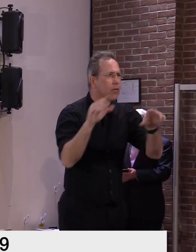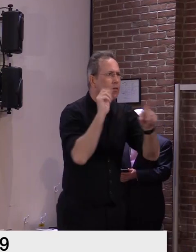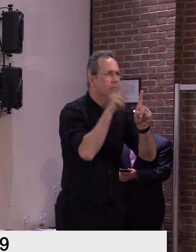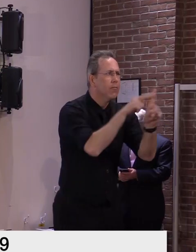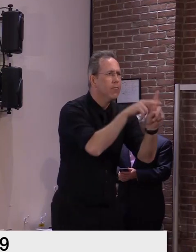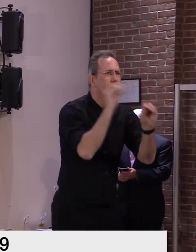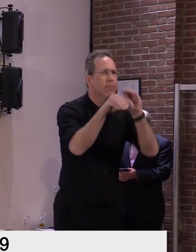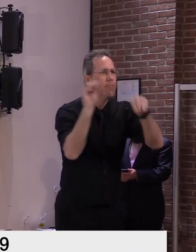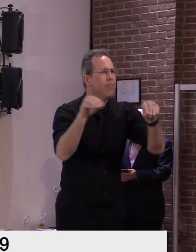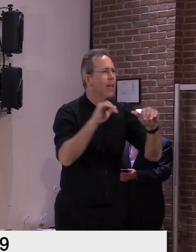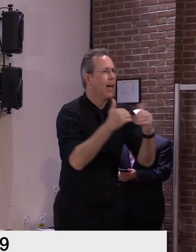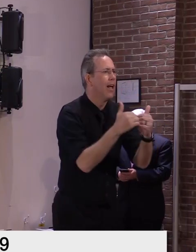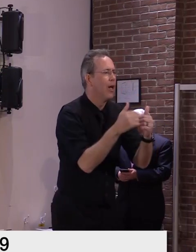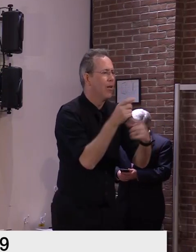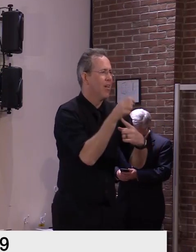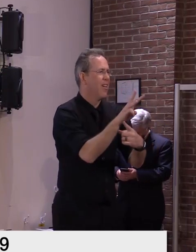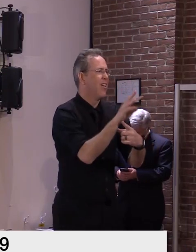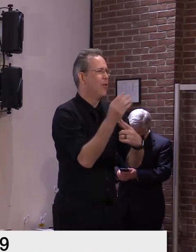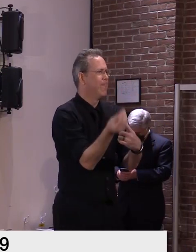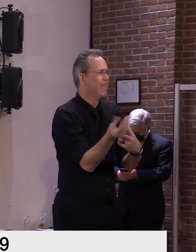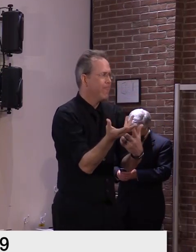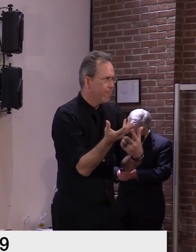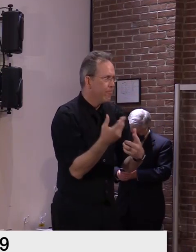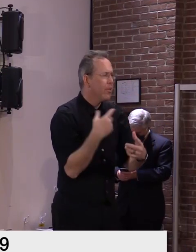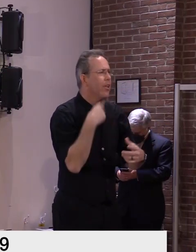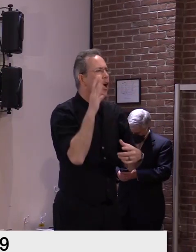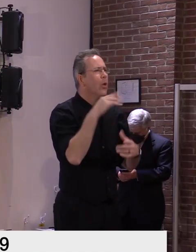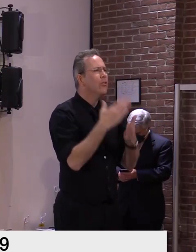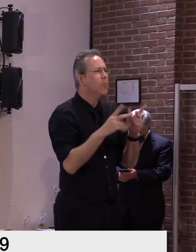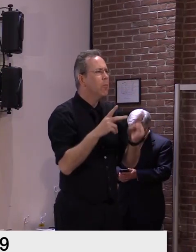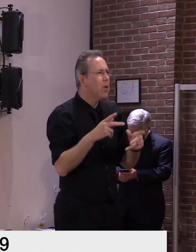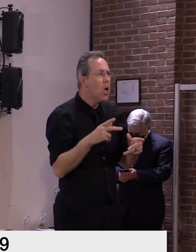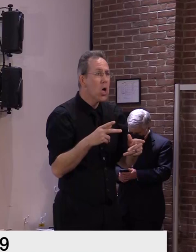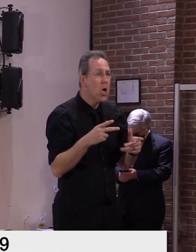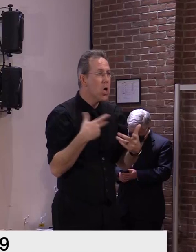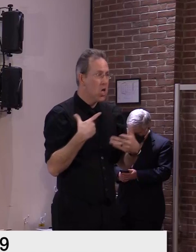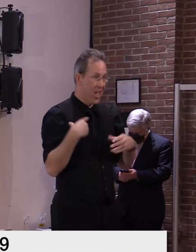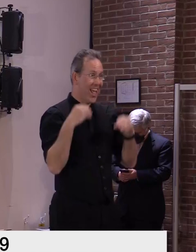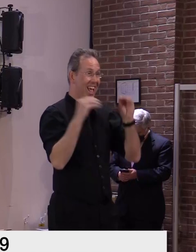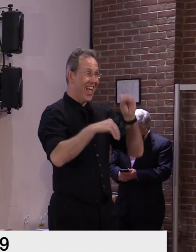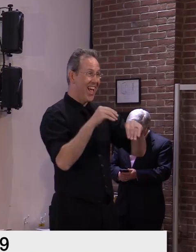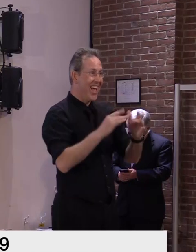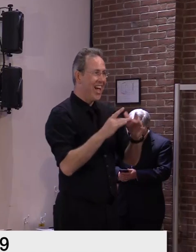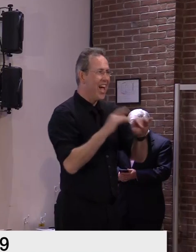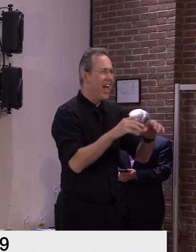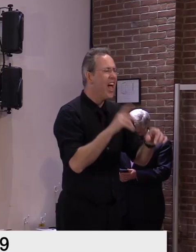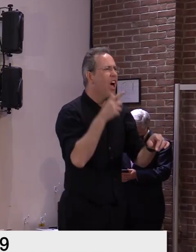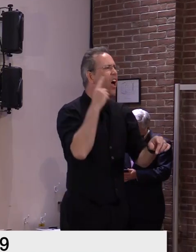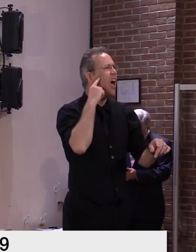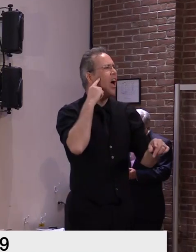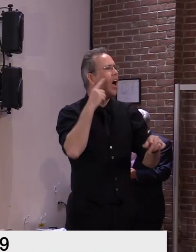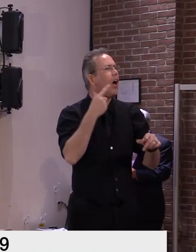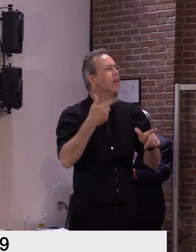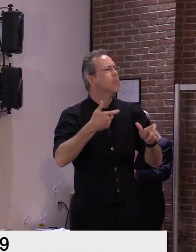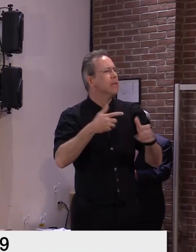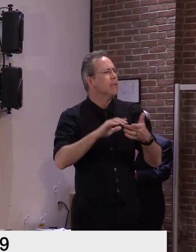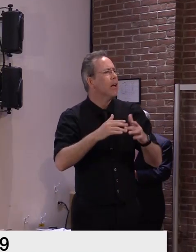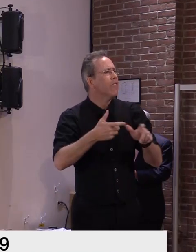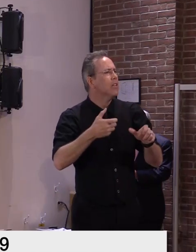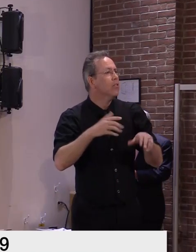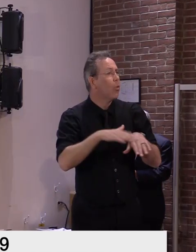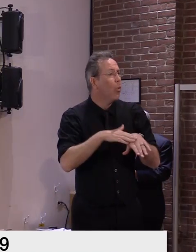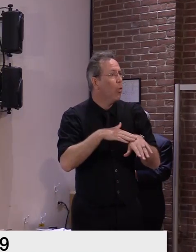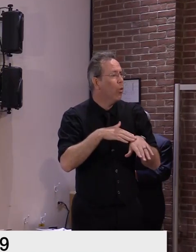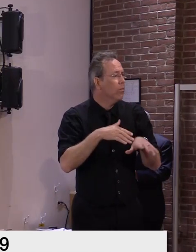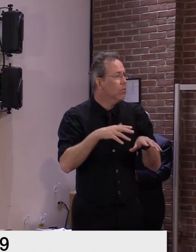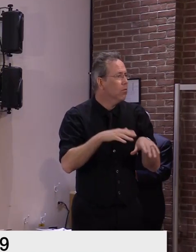the 25.3 versus the 100.100. If the higher the speed, if we go in that route,